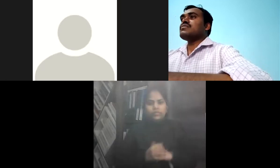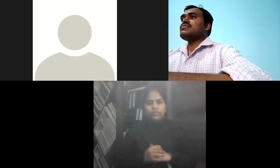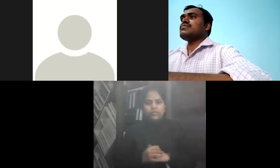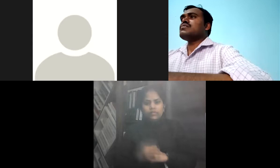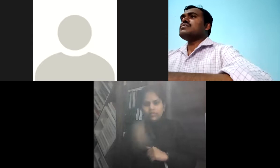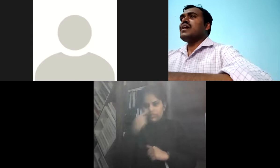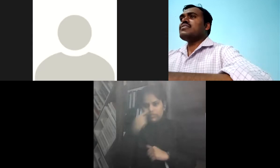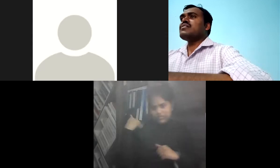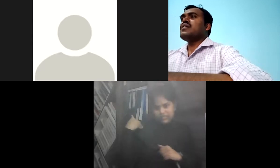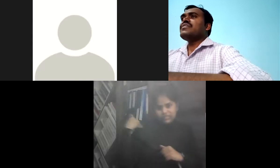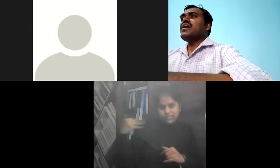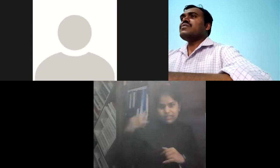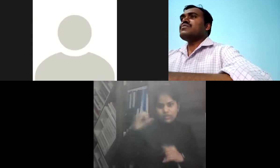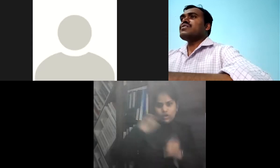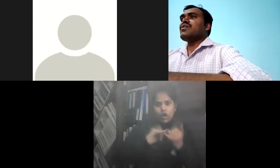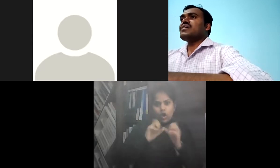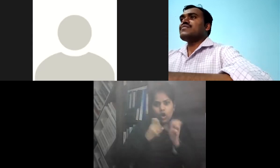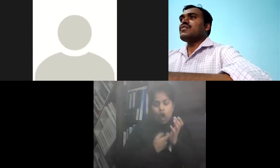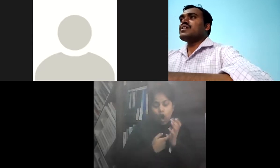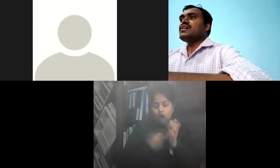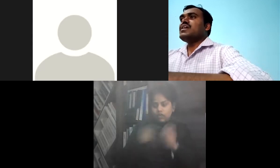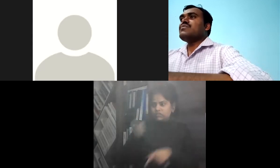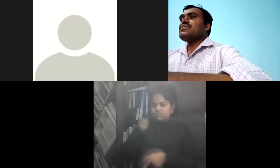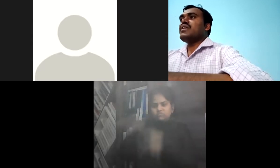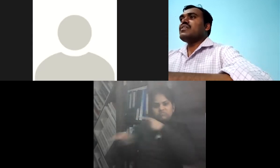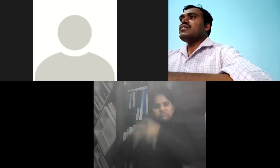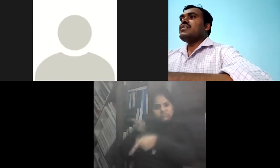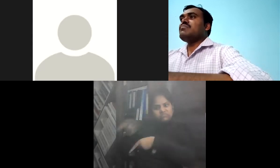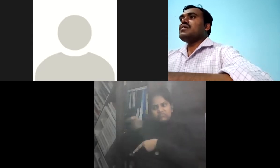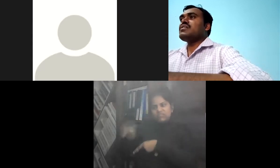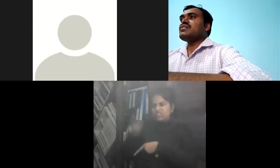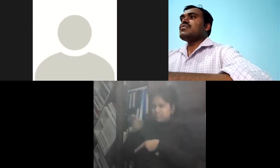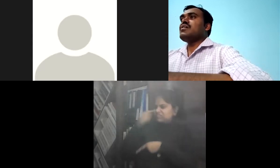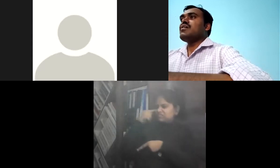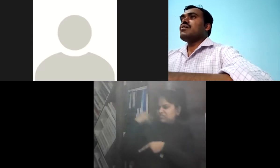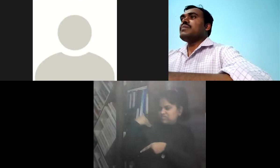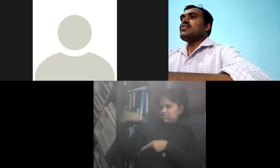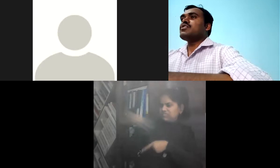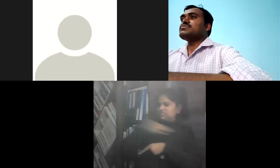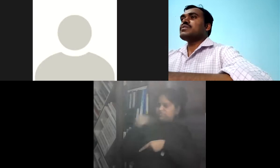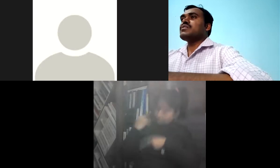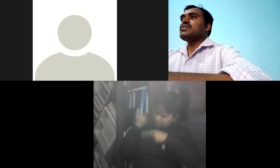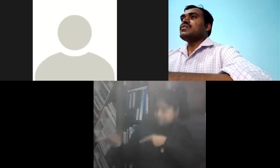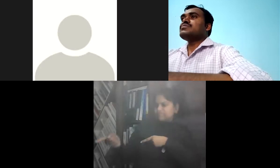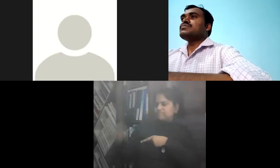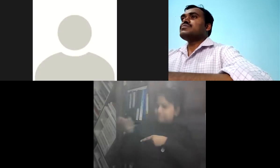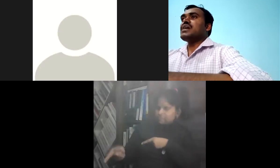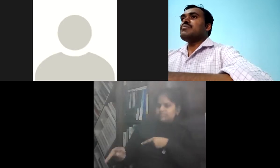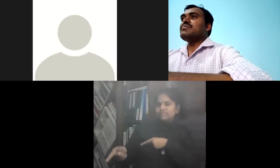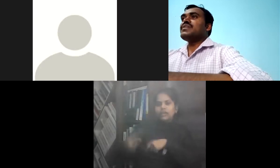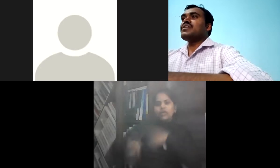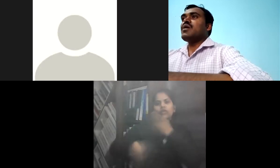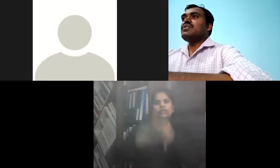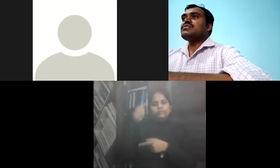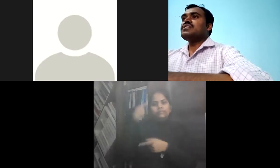Dorothy's death, though he was not at fault. He was an inmate in the mental hospital. To sum